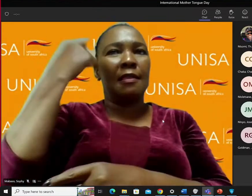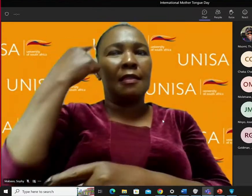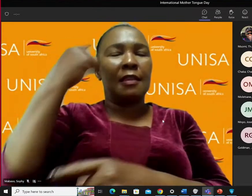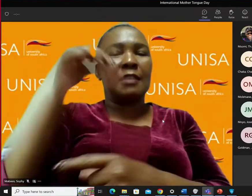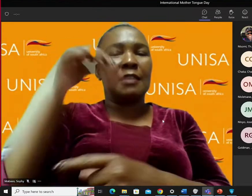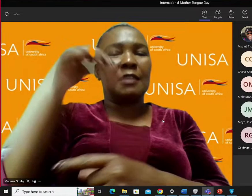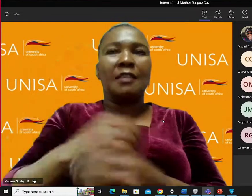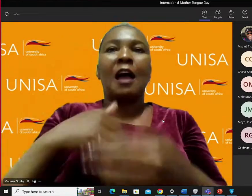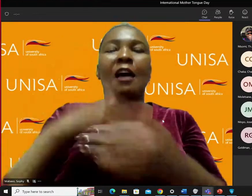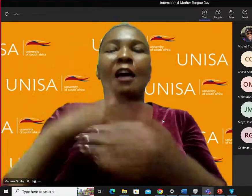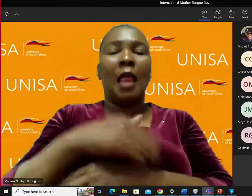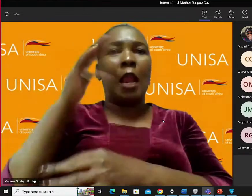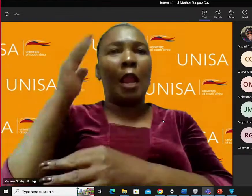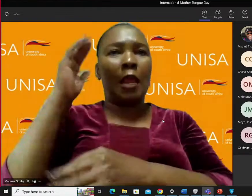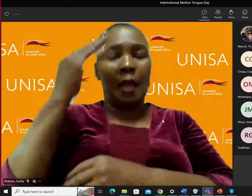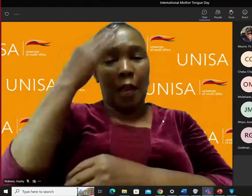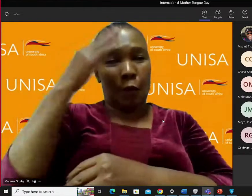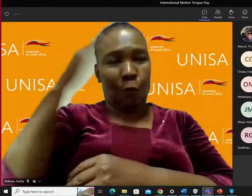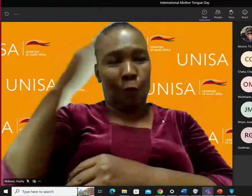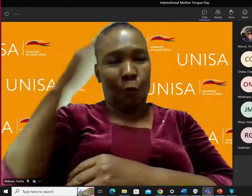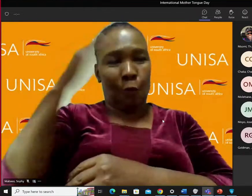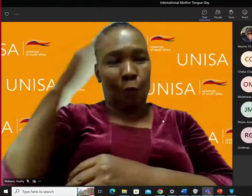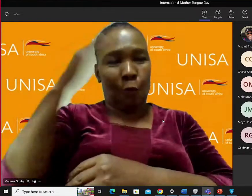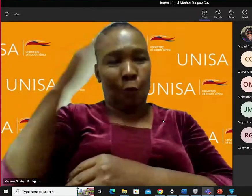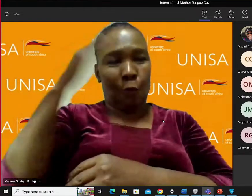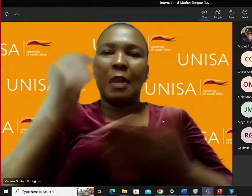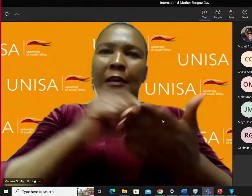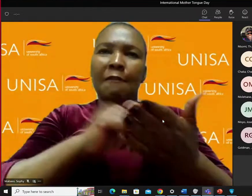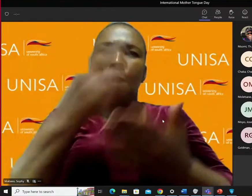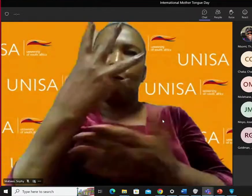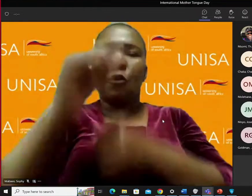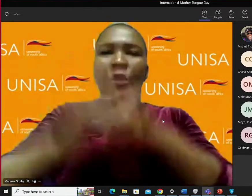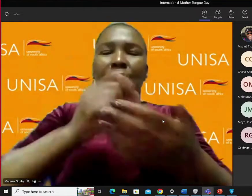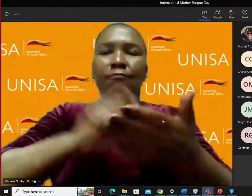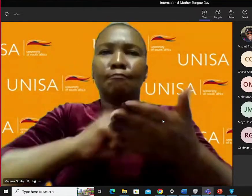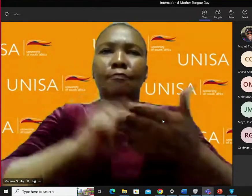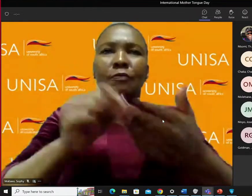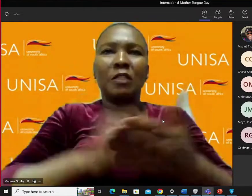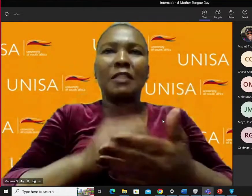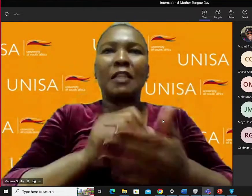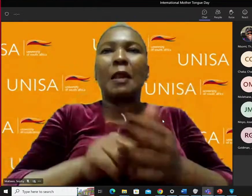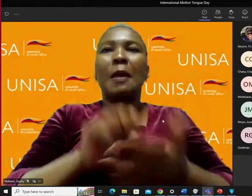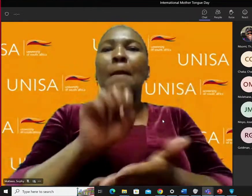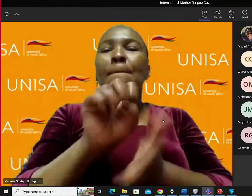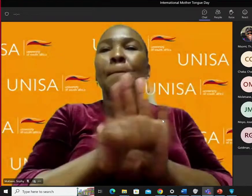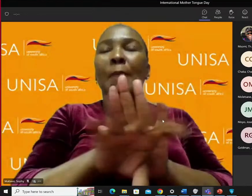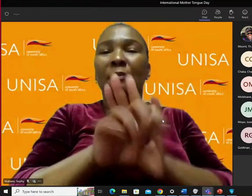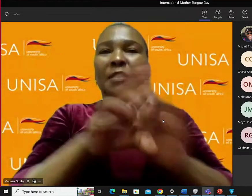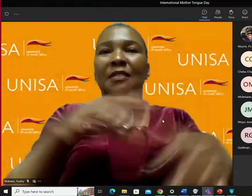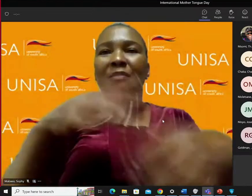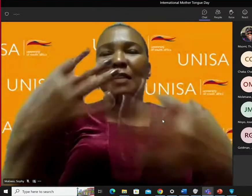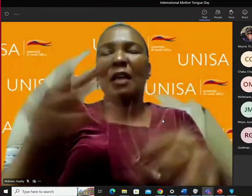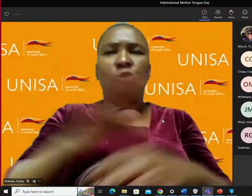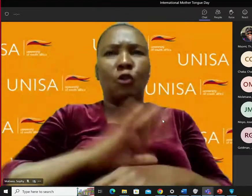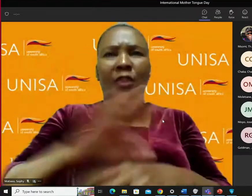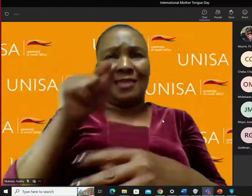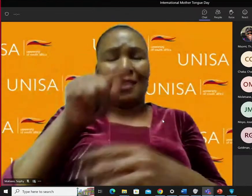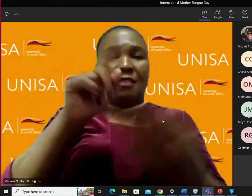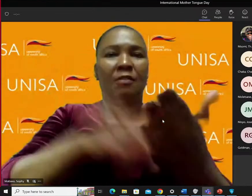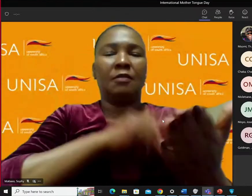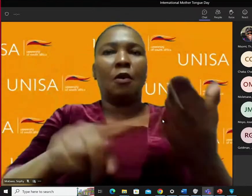one. It took 4 years from when I wrote it to when it was actually published, and I don't think that was a mistake.